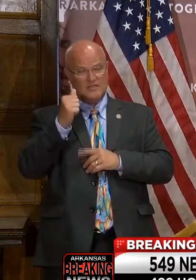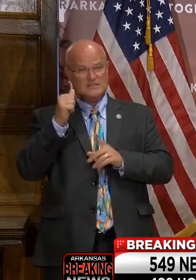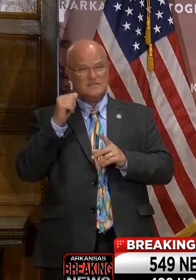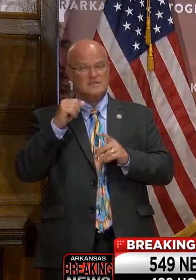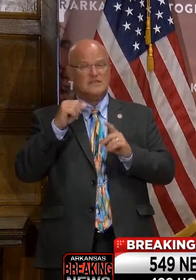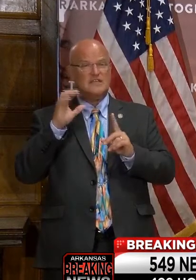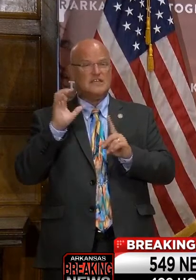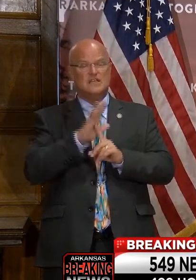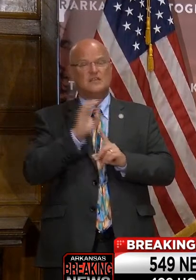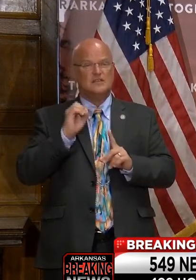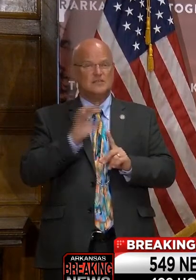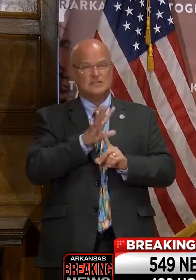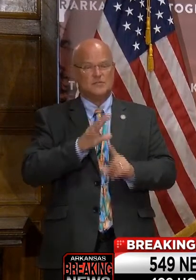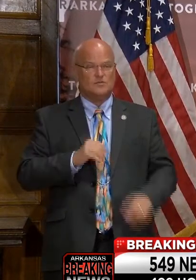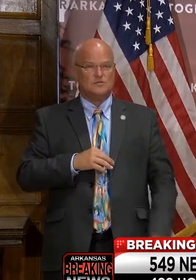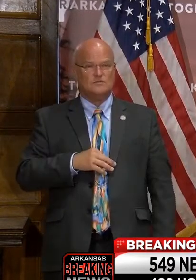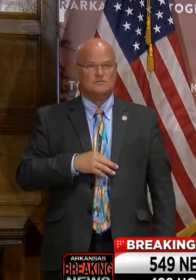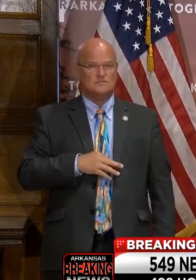contact?